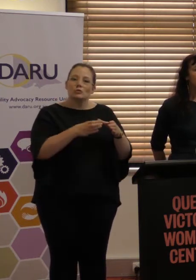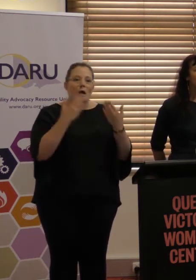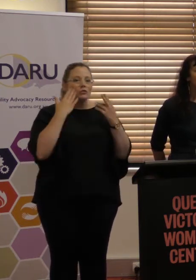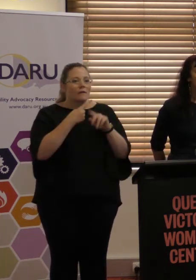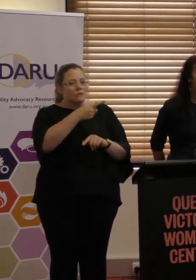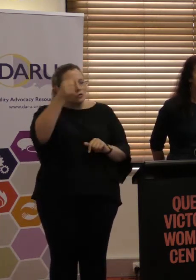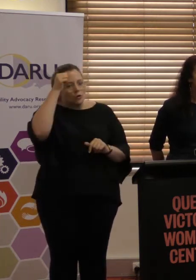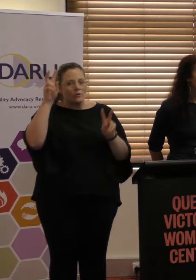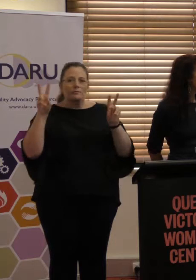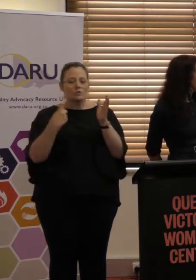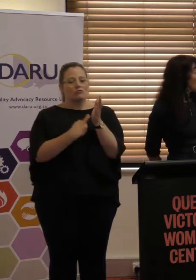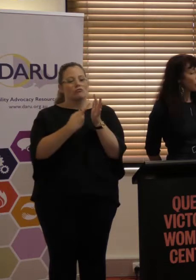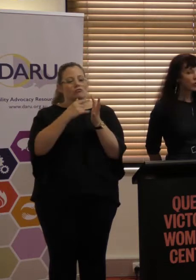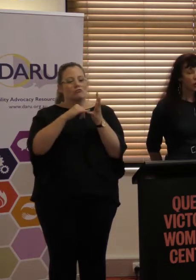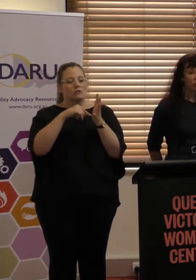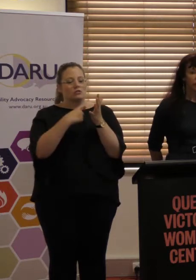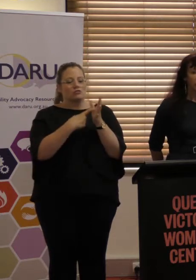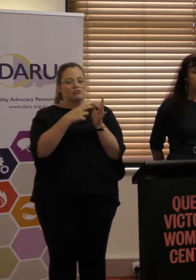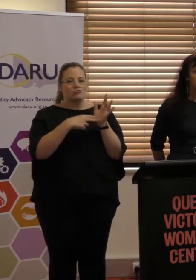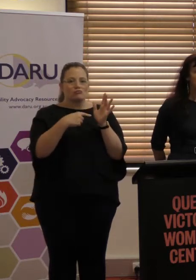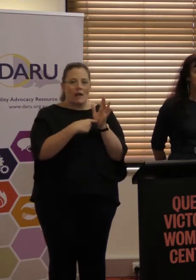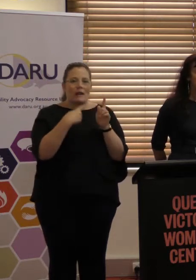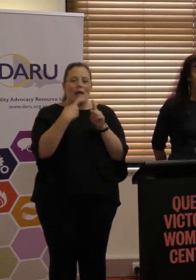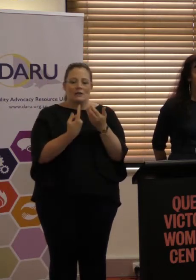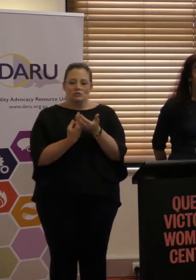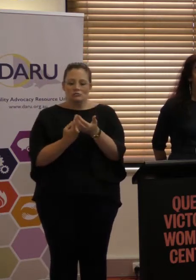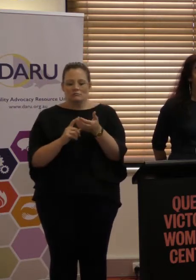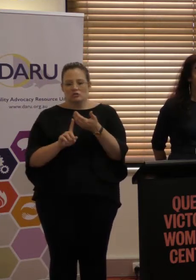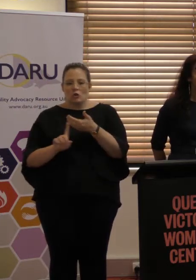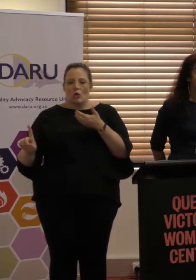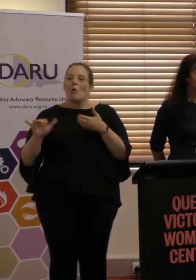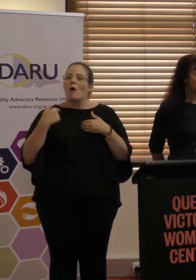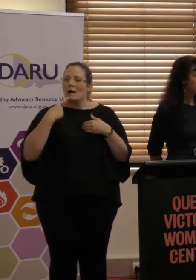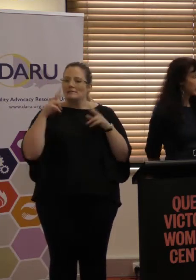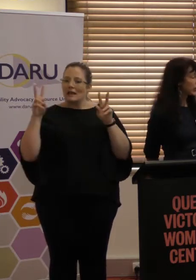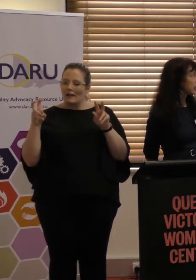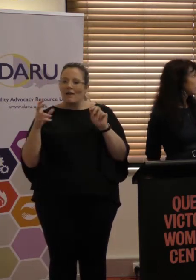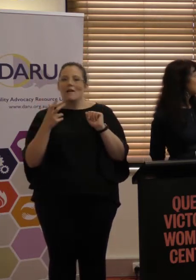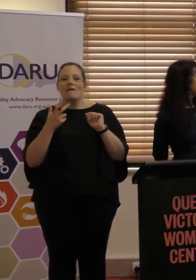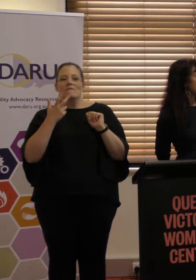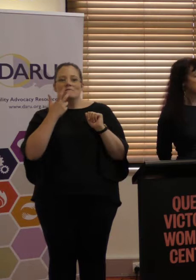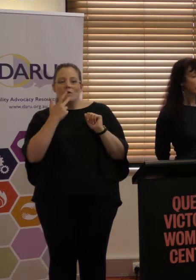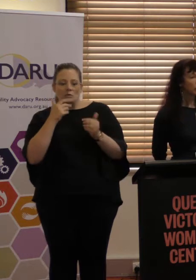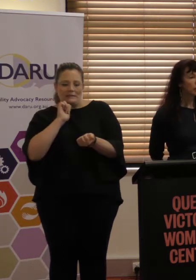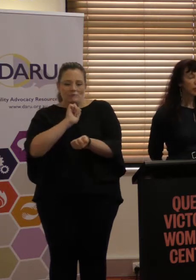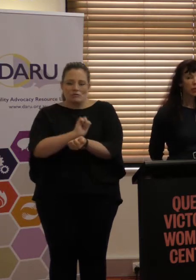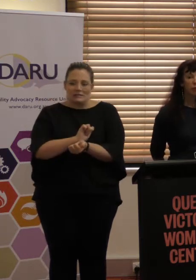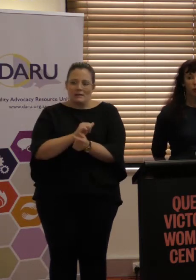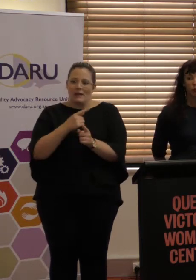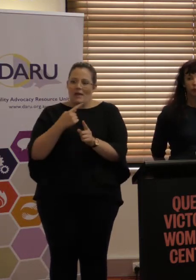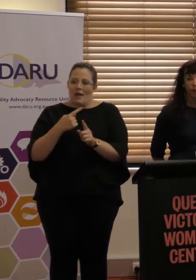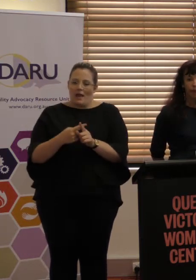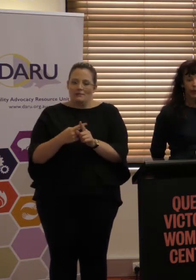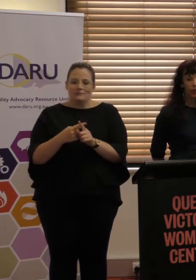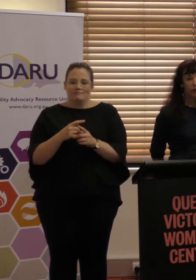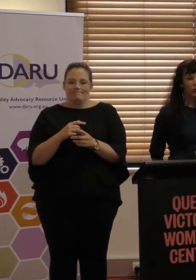and seclusion, or assault and false imprisonment as I like to call it because that's what it actually is actually a big